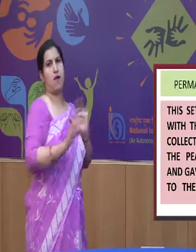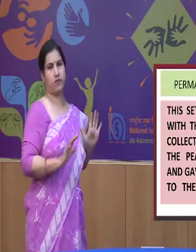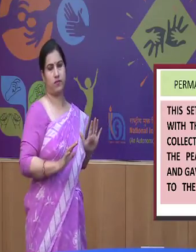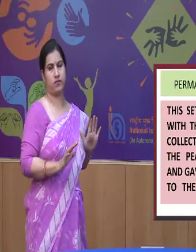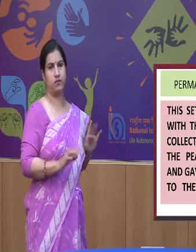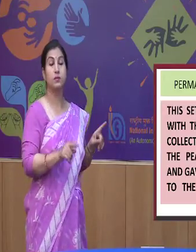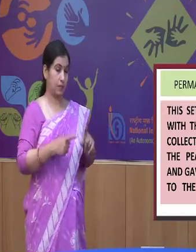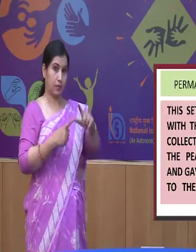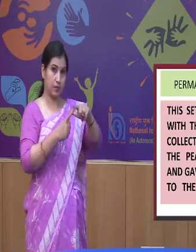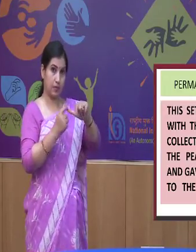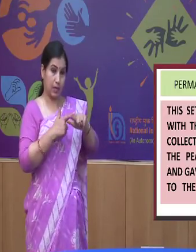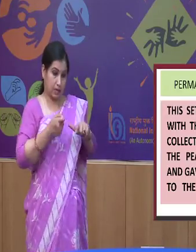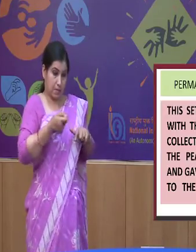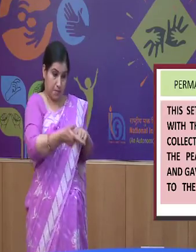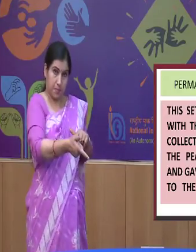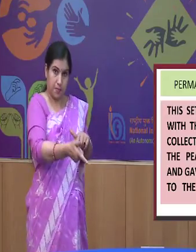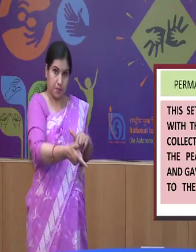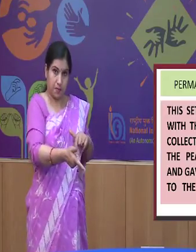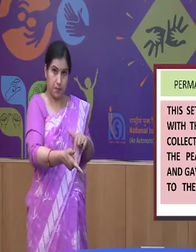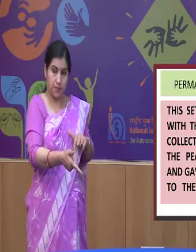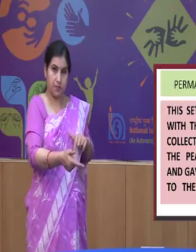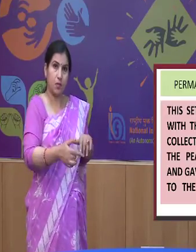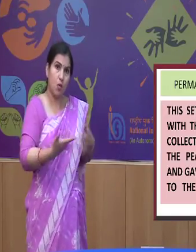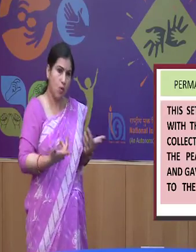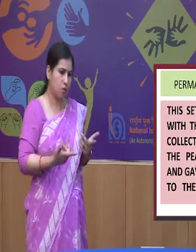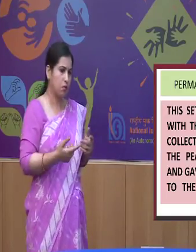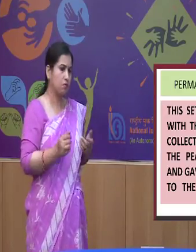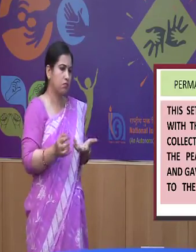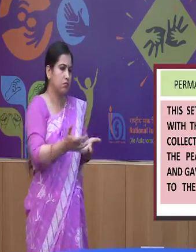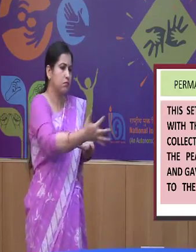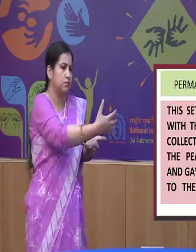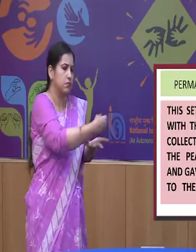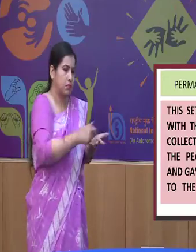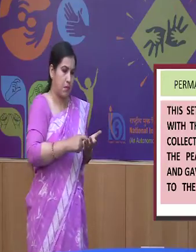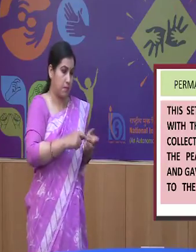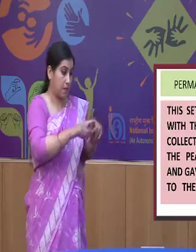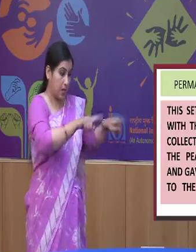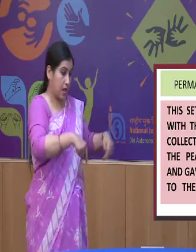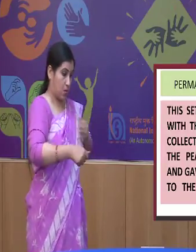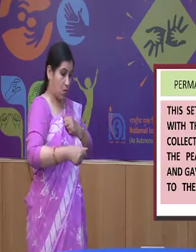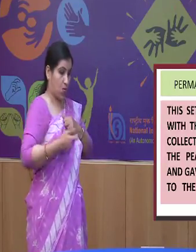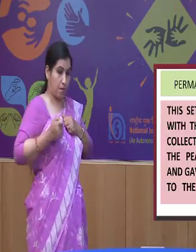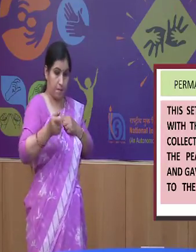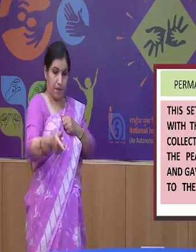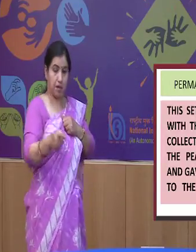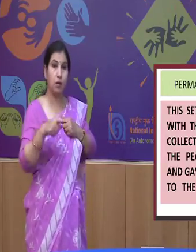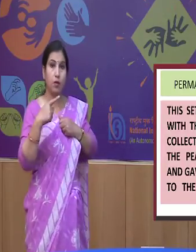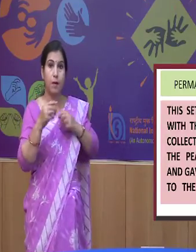The amount of tax or revenue on land to be paid to the British was